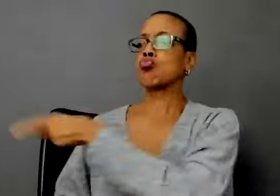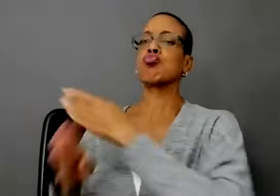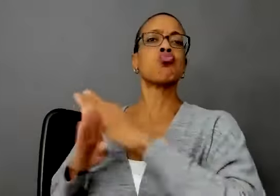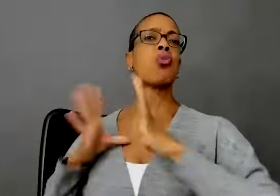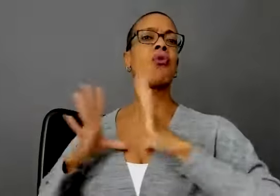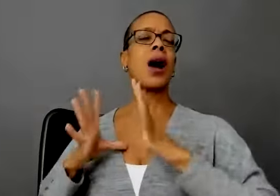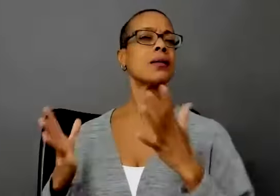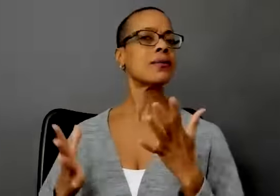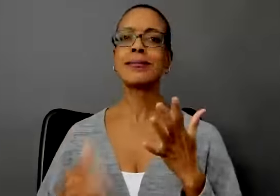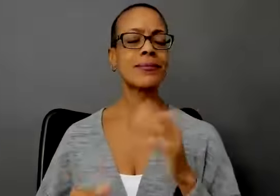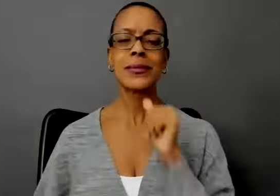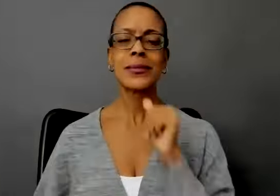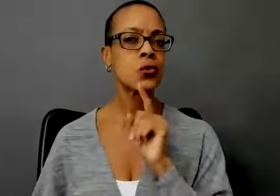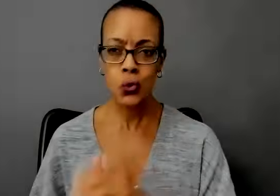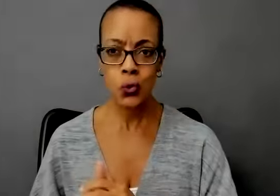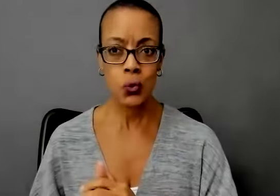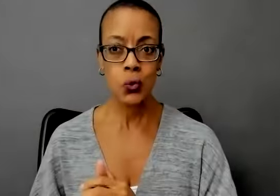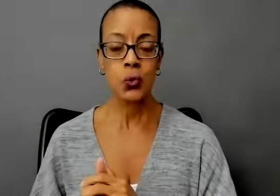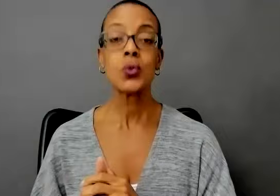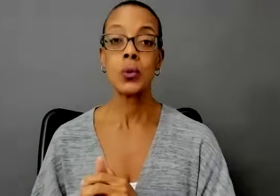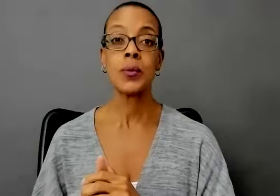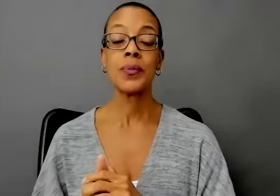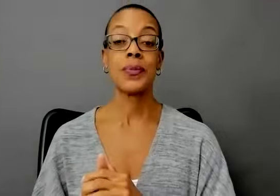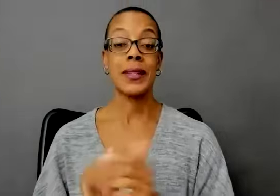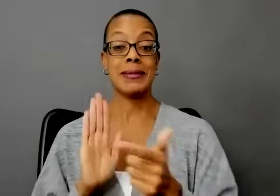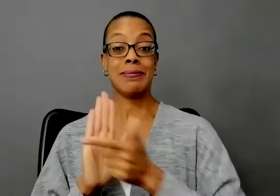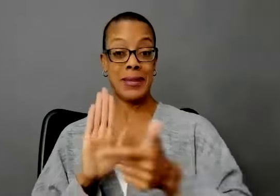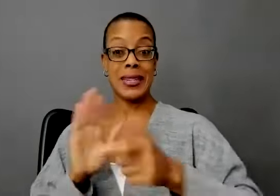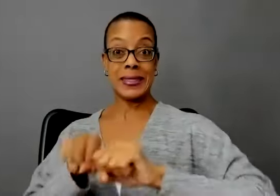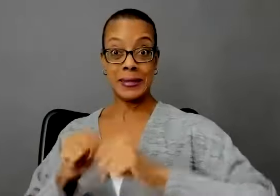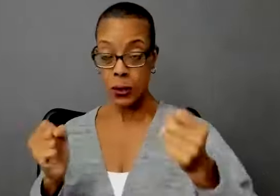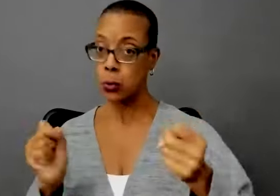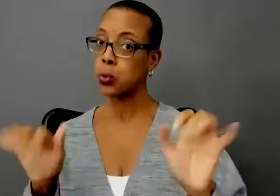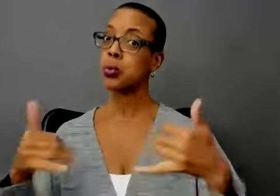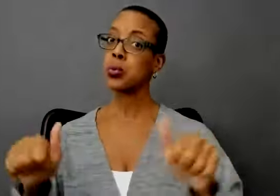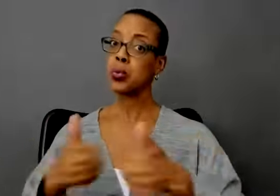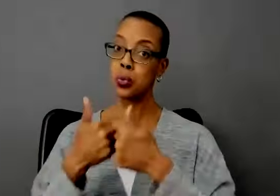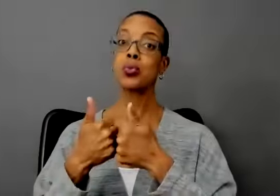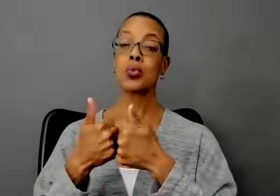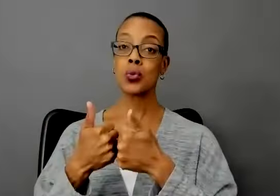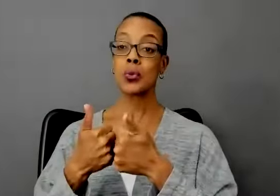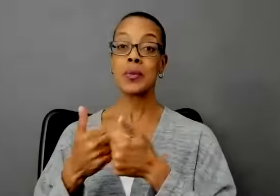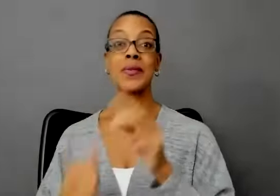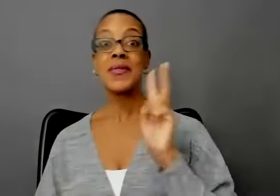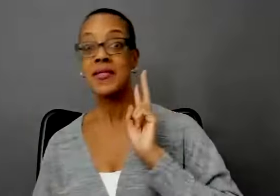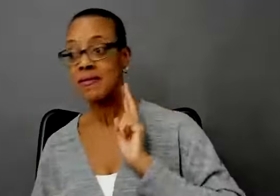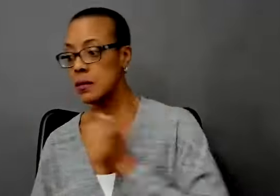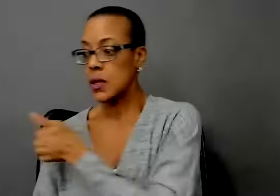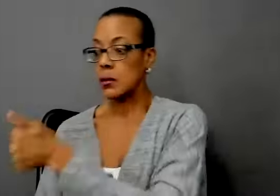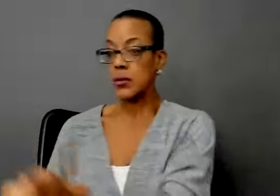Lifting an unwanted publication ban was challenging, often leaving the victims and survivors to navigate the legal system alone,